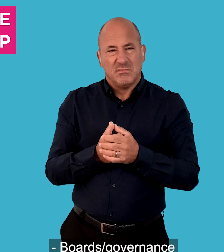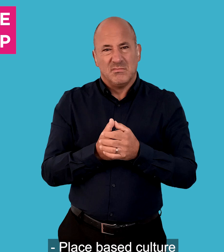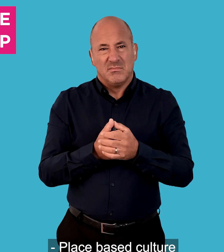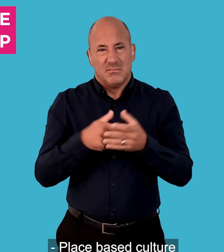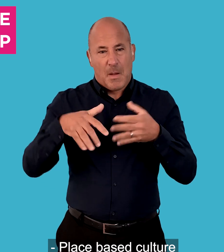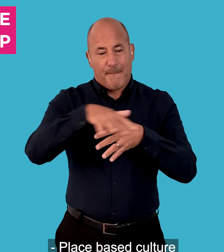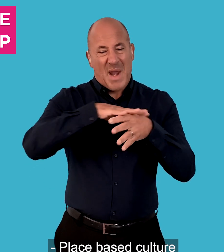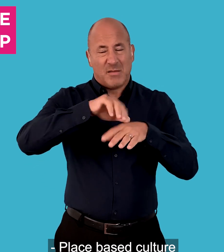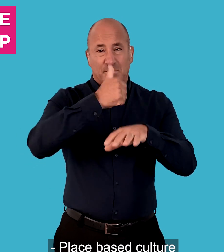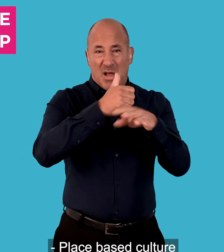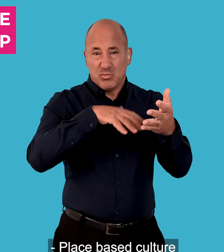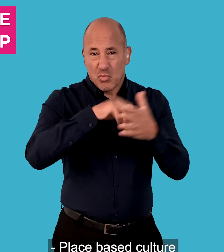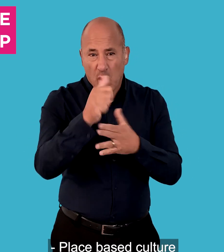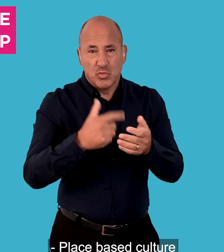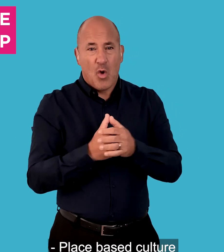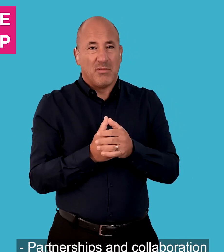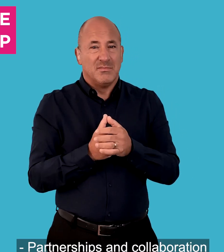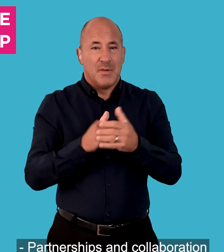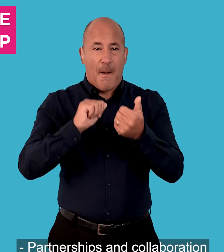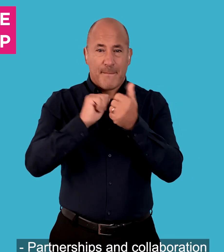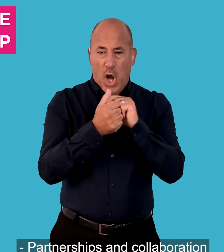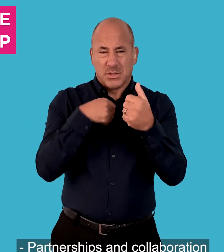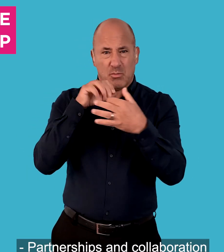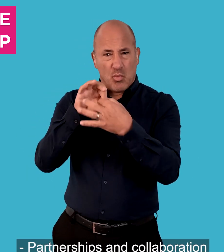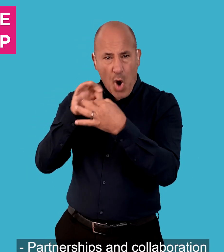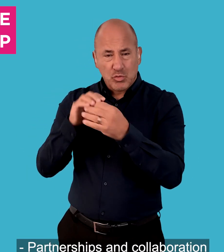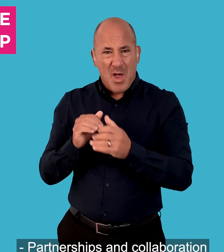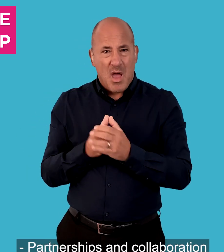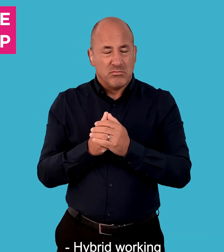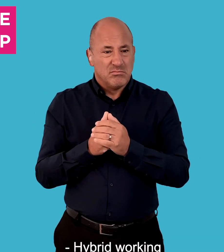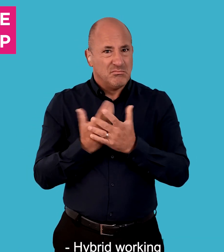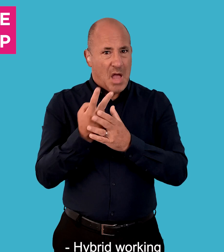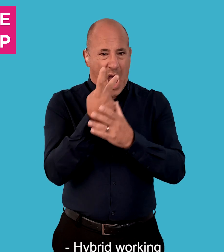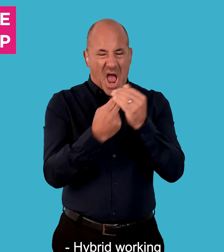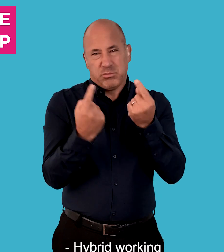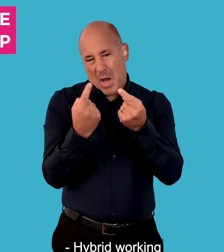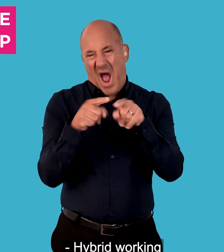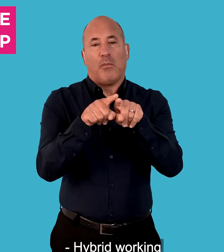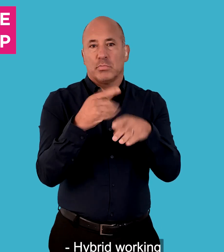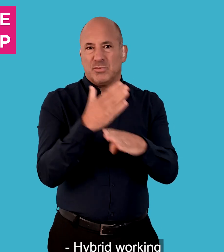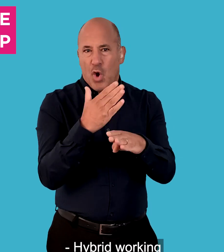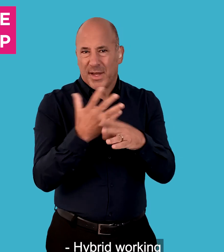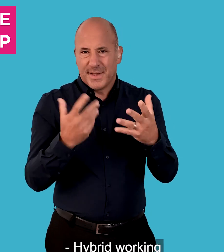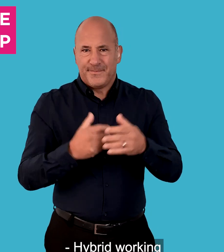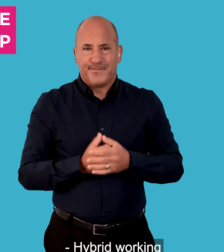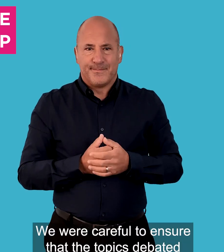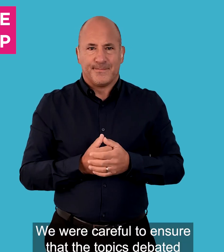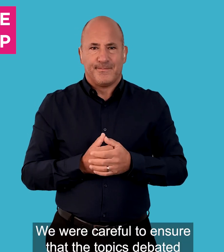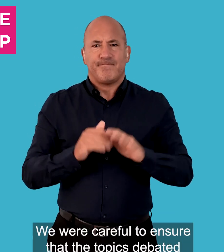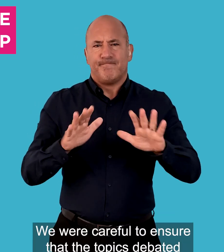board/governance, place-based culture, partnerships and collaboration, hybrid working.